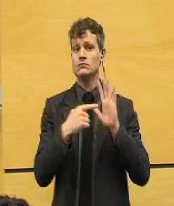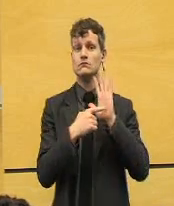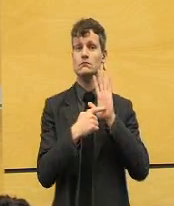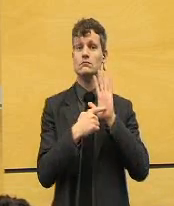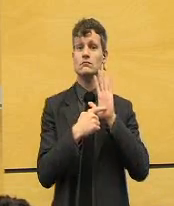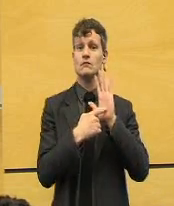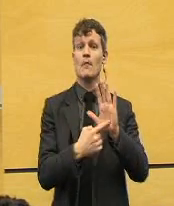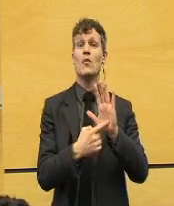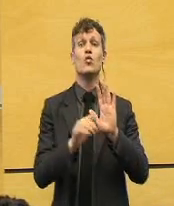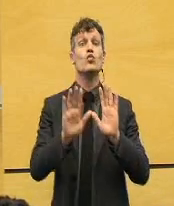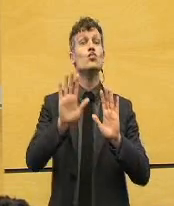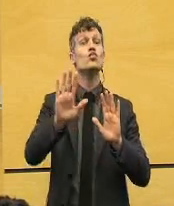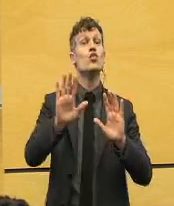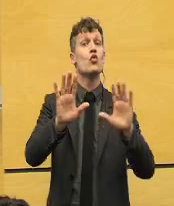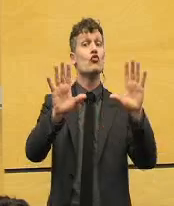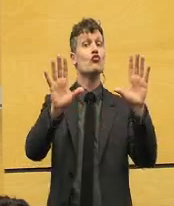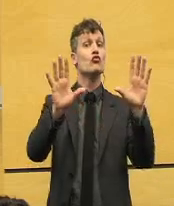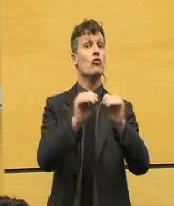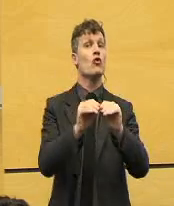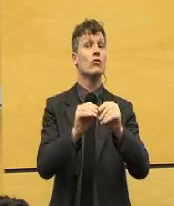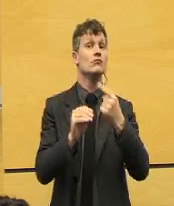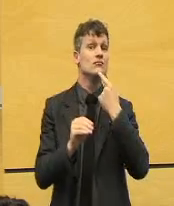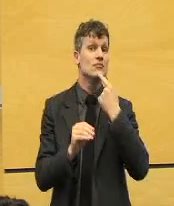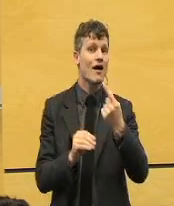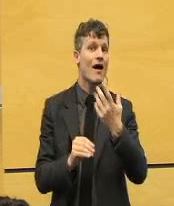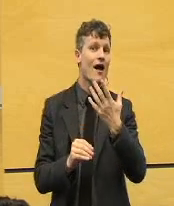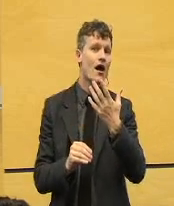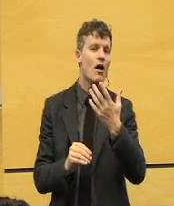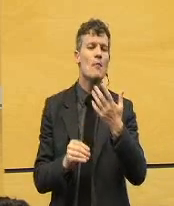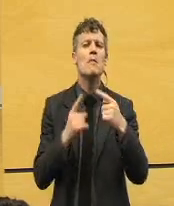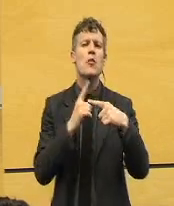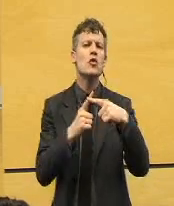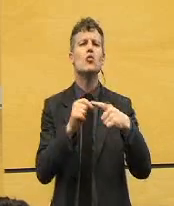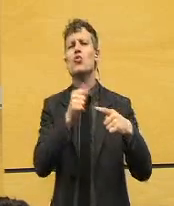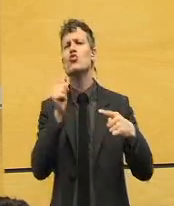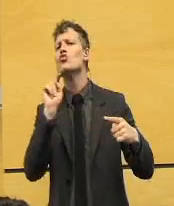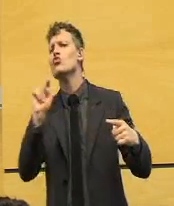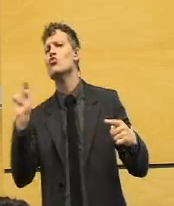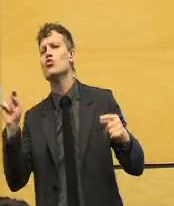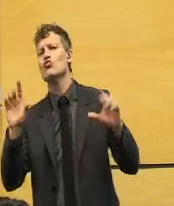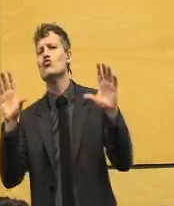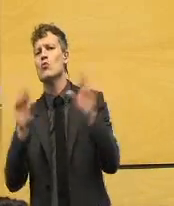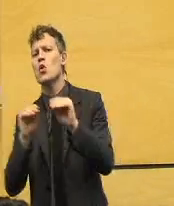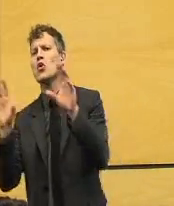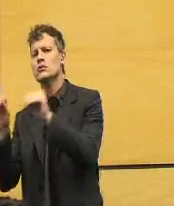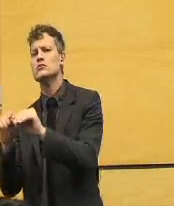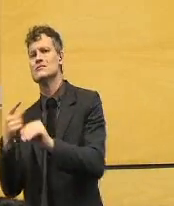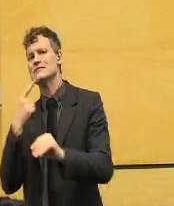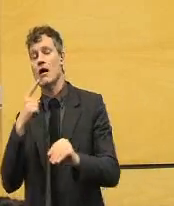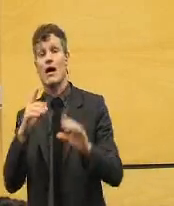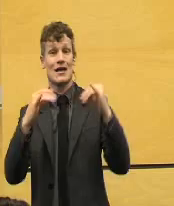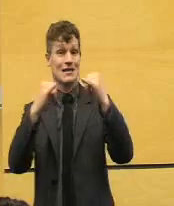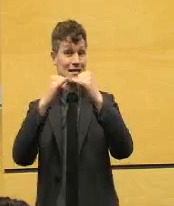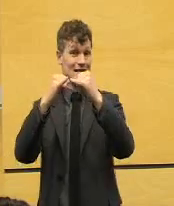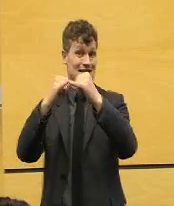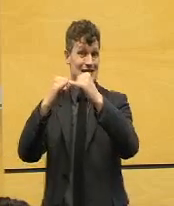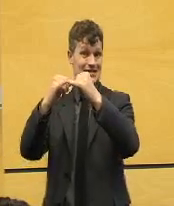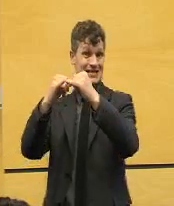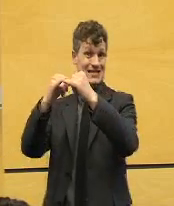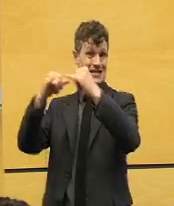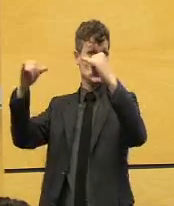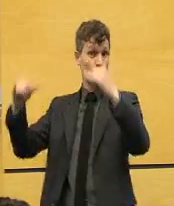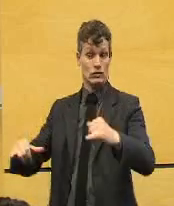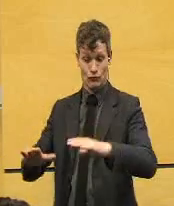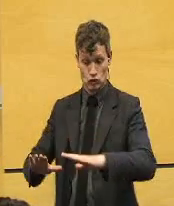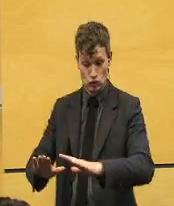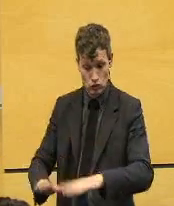report you mentioned, and also since some other shadow report mentions that institution care for children